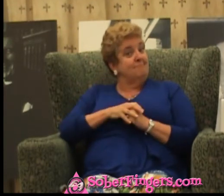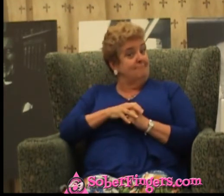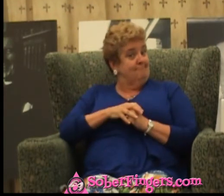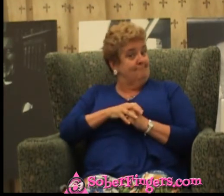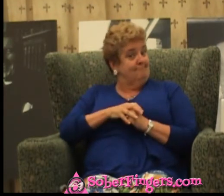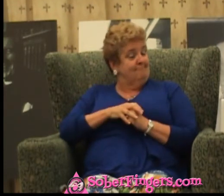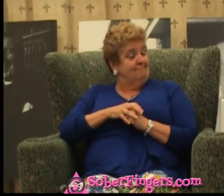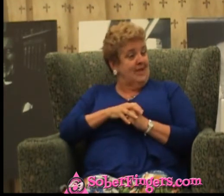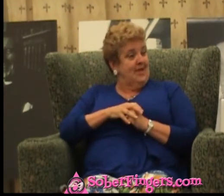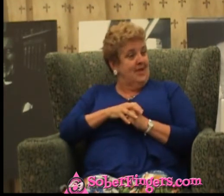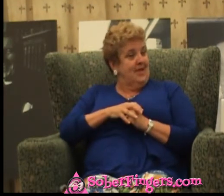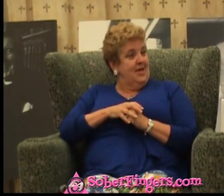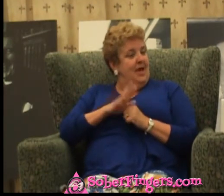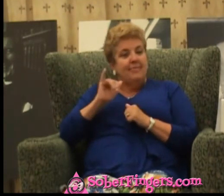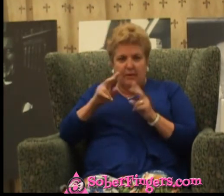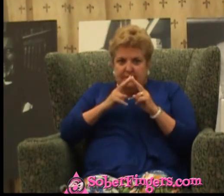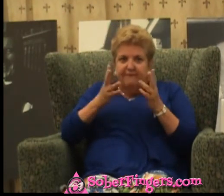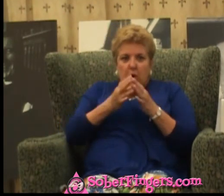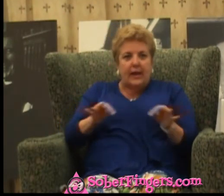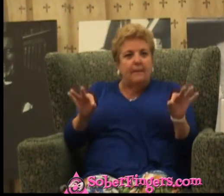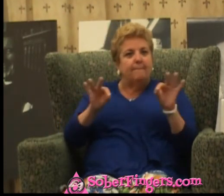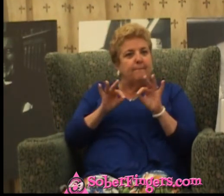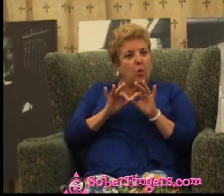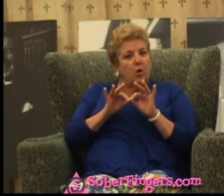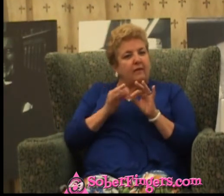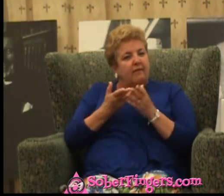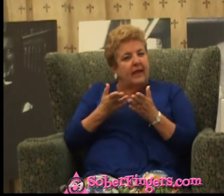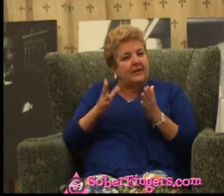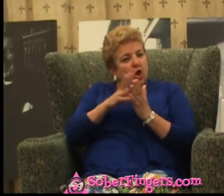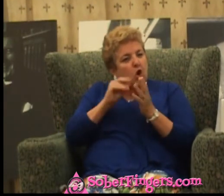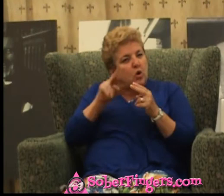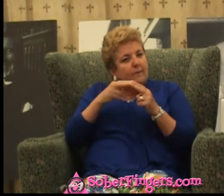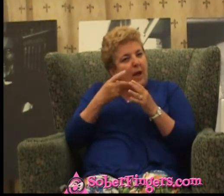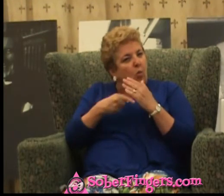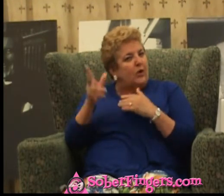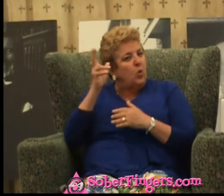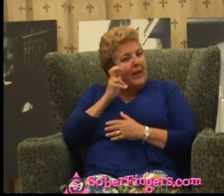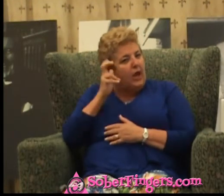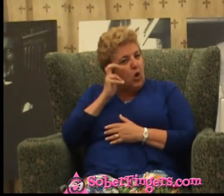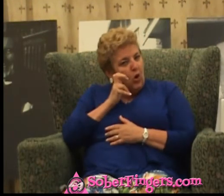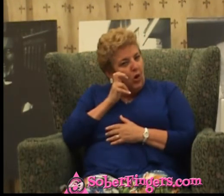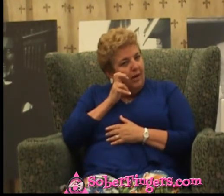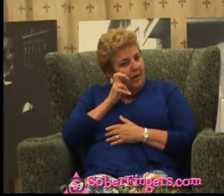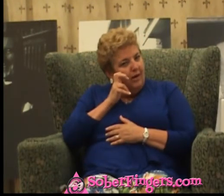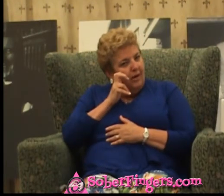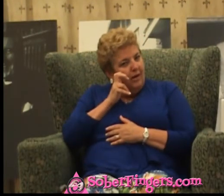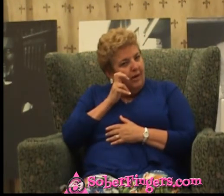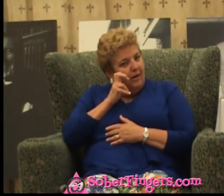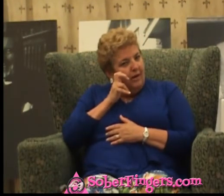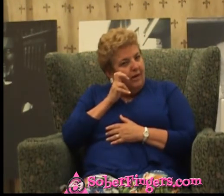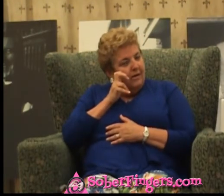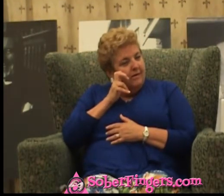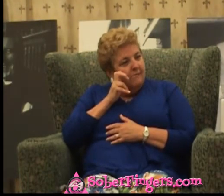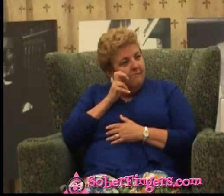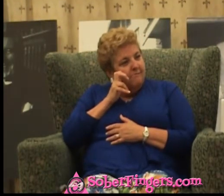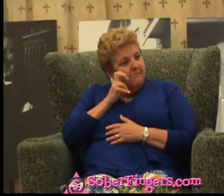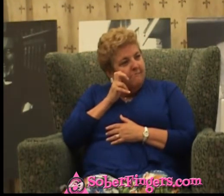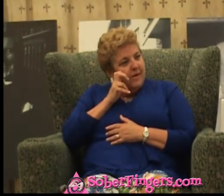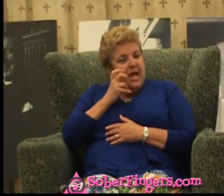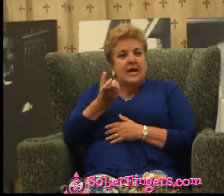And that's a very important thing, to learn about what you heard. In order to understand what you heard, you